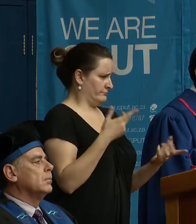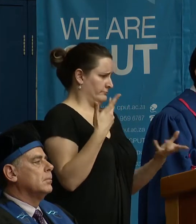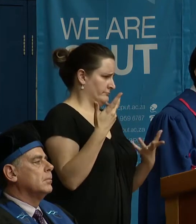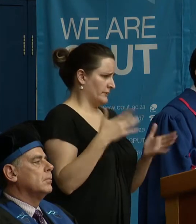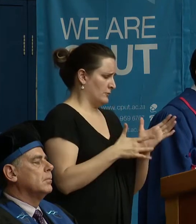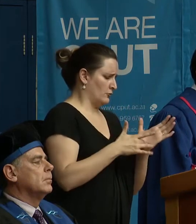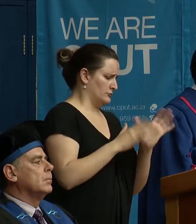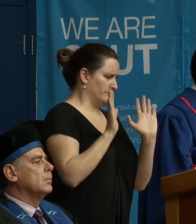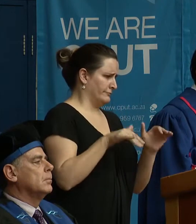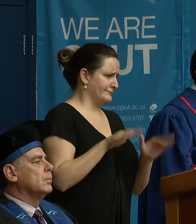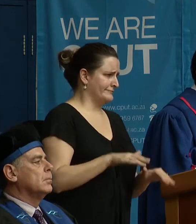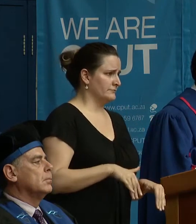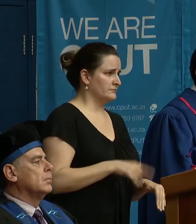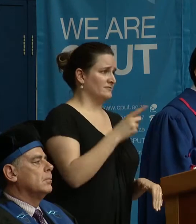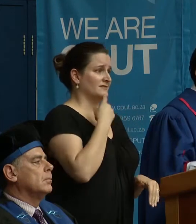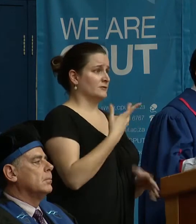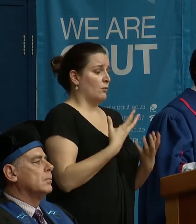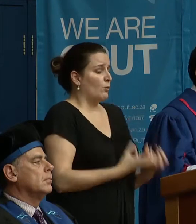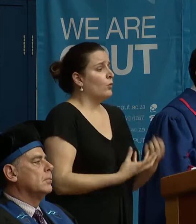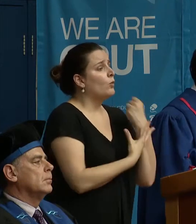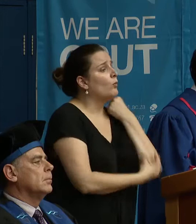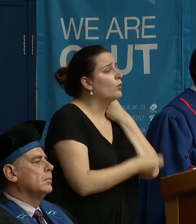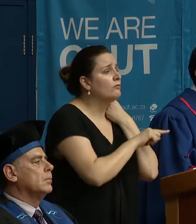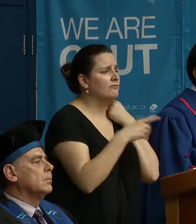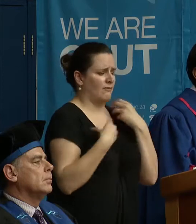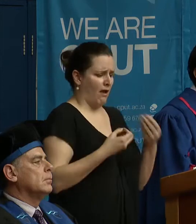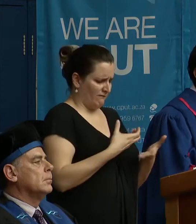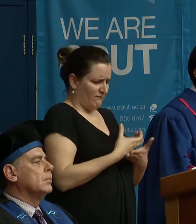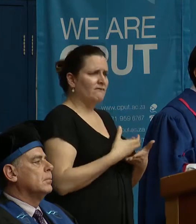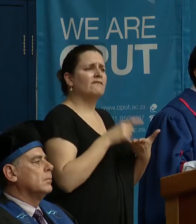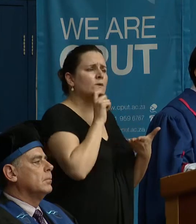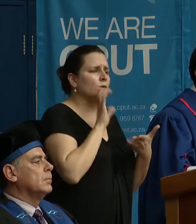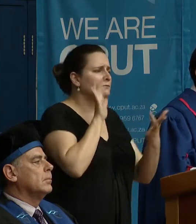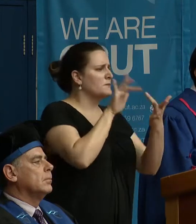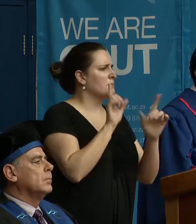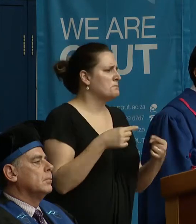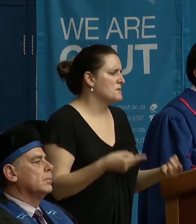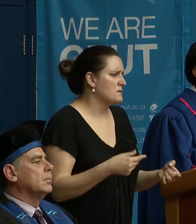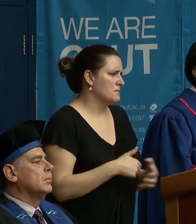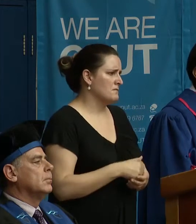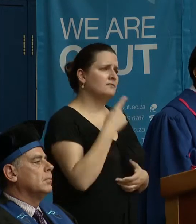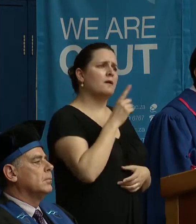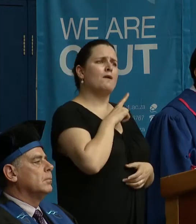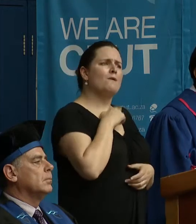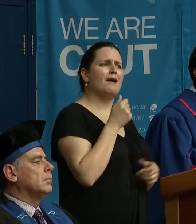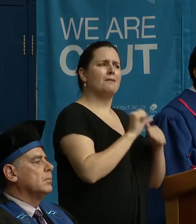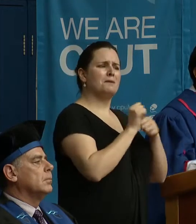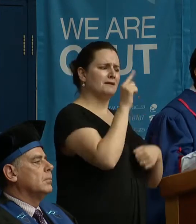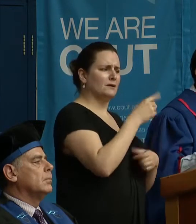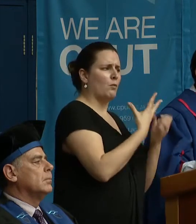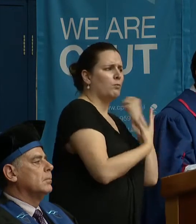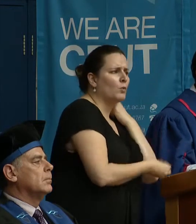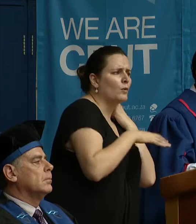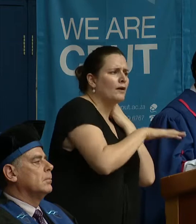technology. They argued that poor people did not have appropriate devices. They questioned why we wanted to focus on poor areas and not richer areas